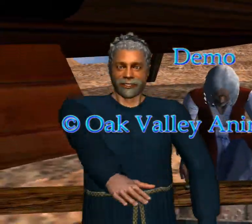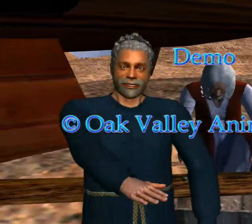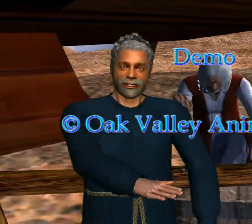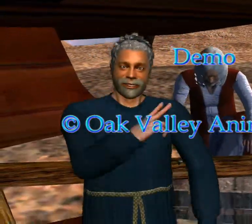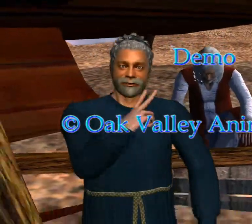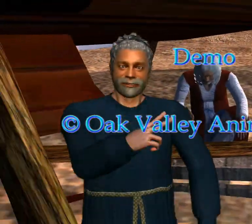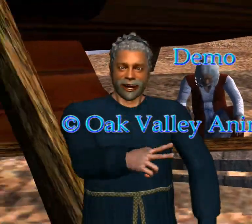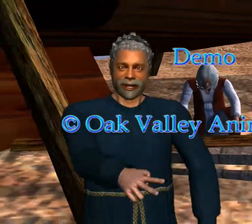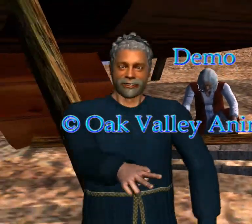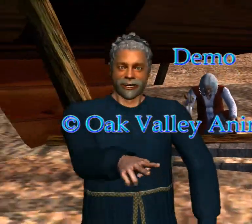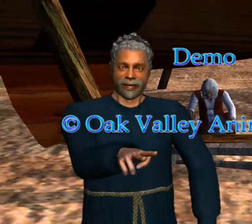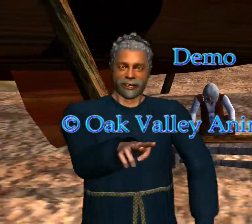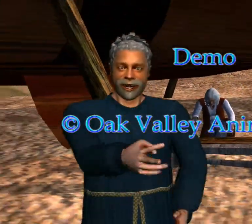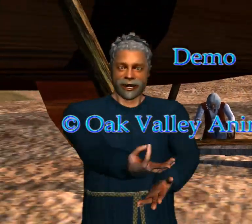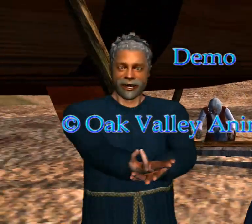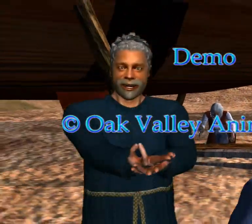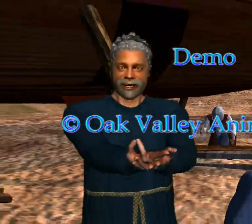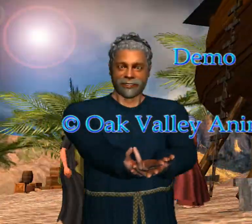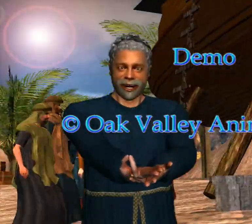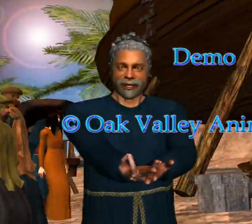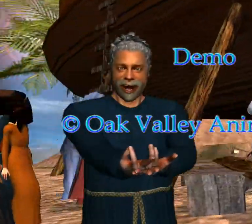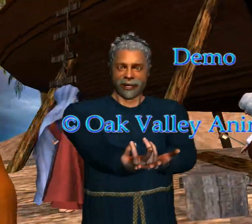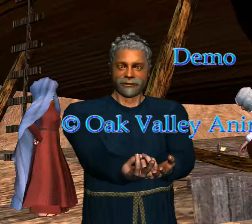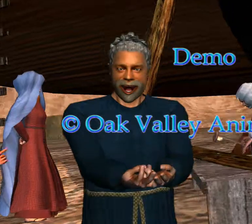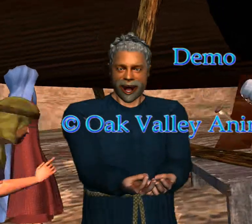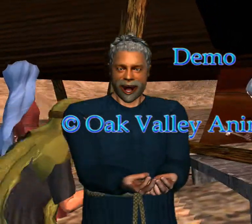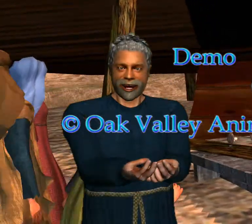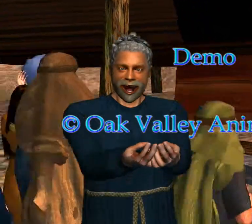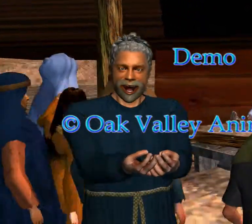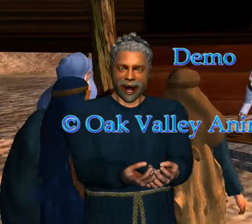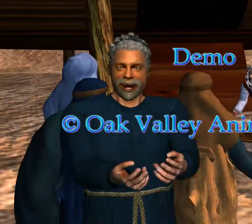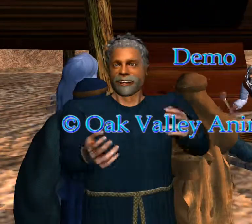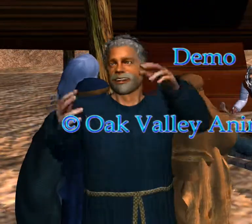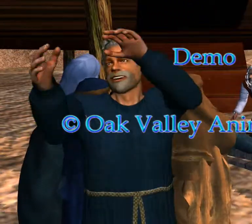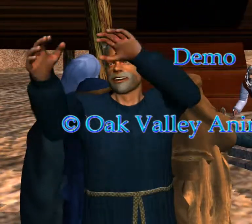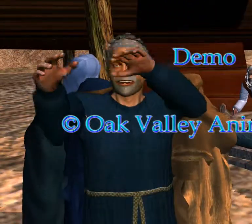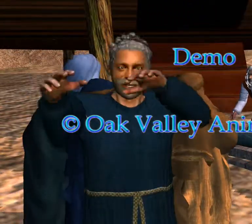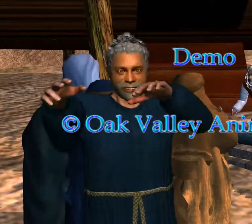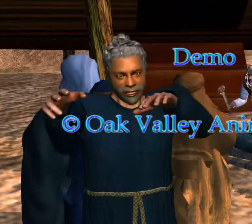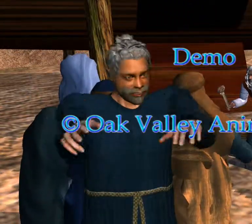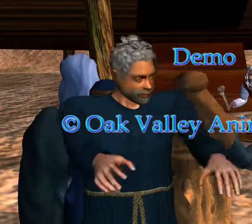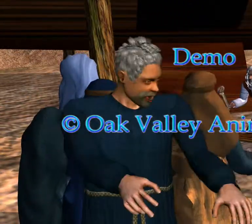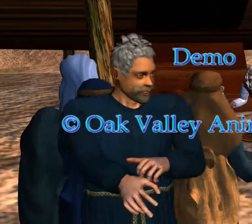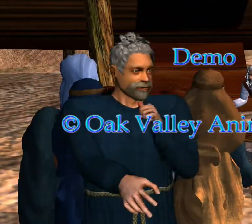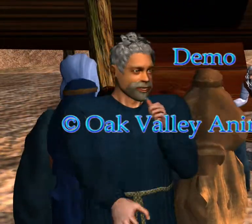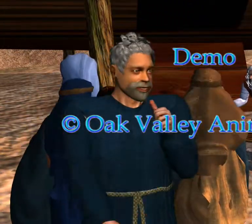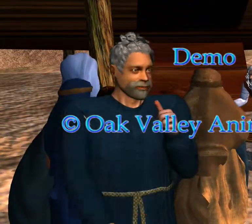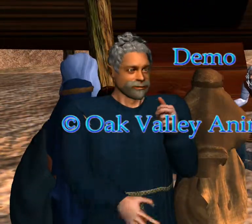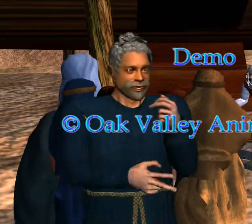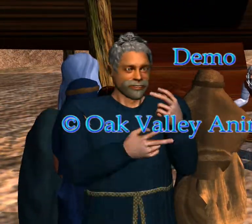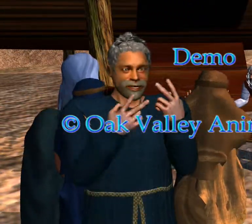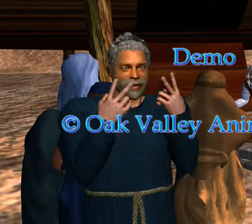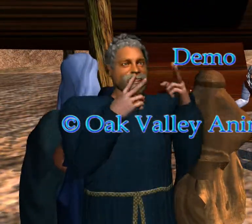float away. They said, Noah, it's not